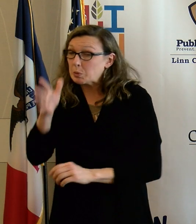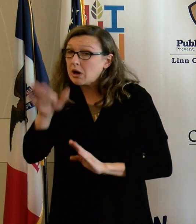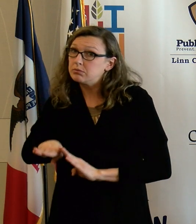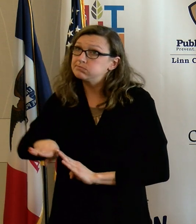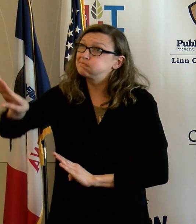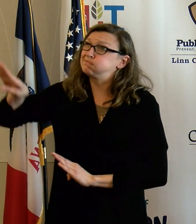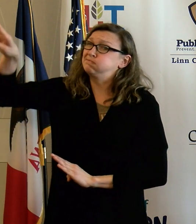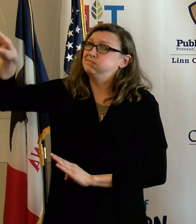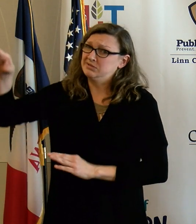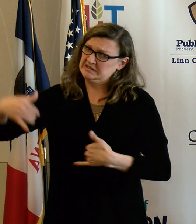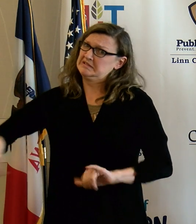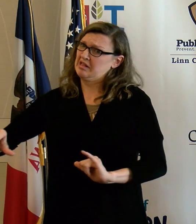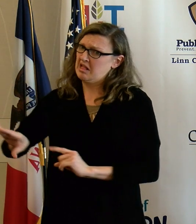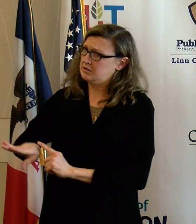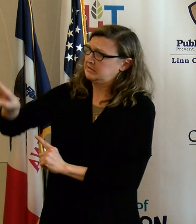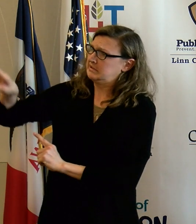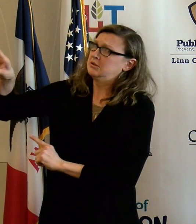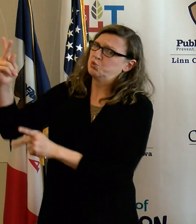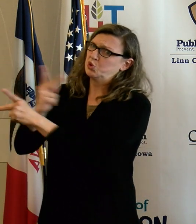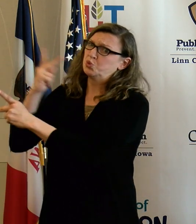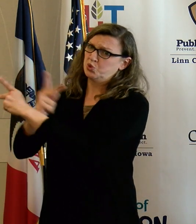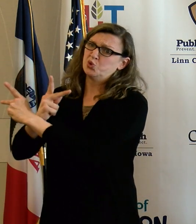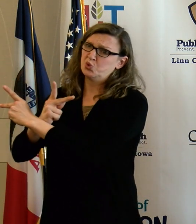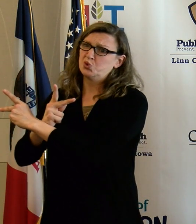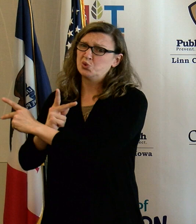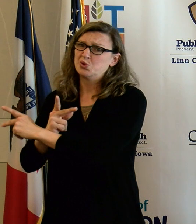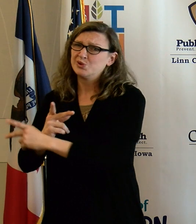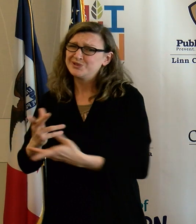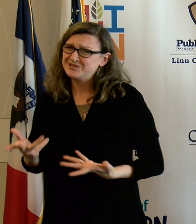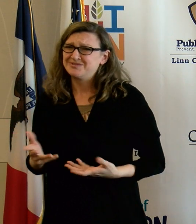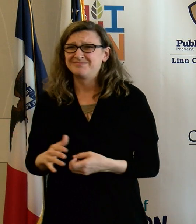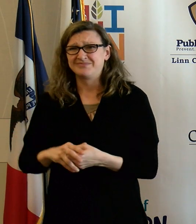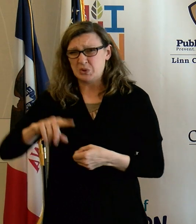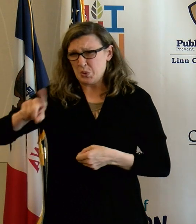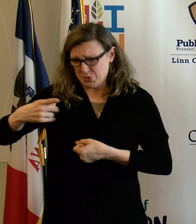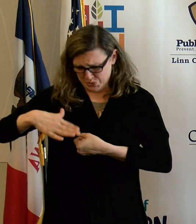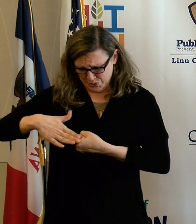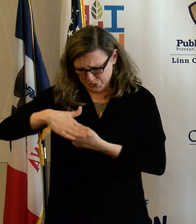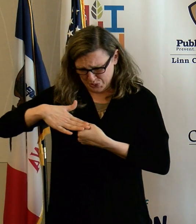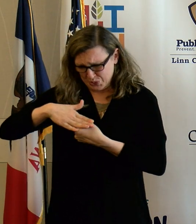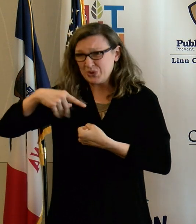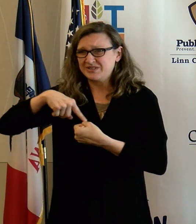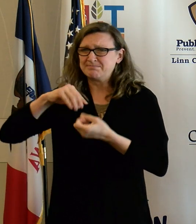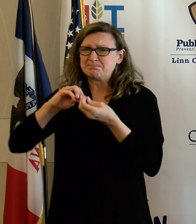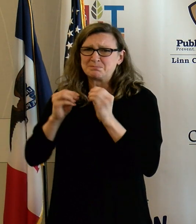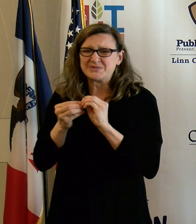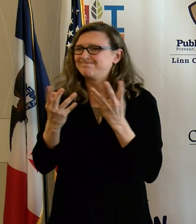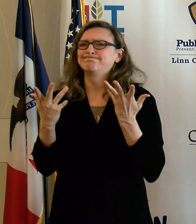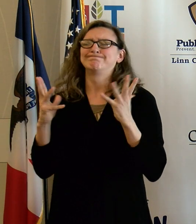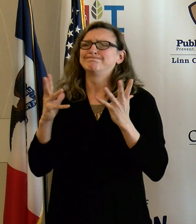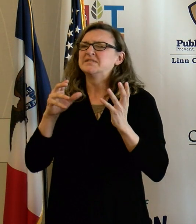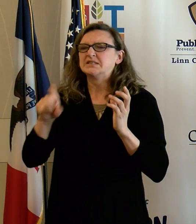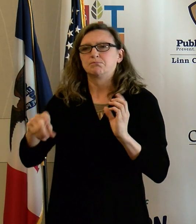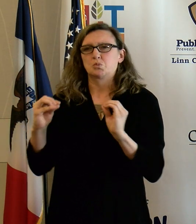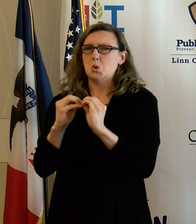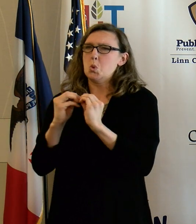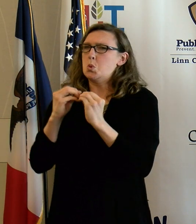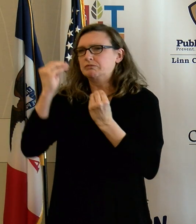to predict based on our local data of exactly when it's going to peak. So we have to rely on